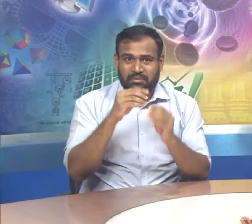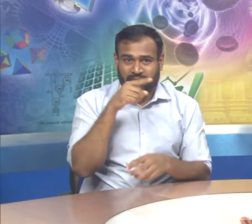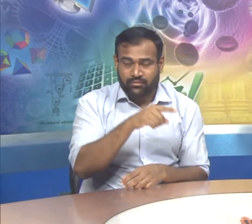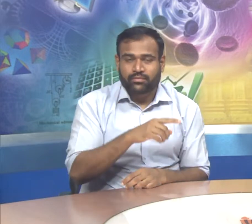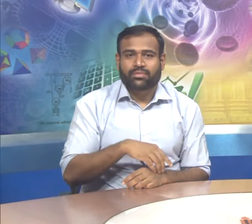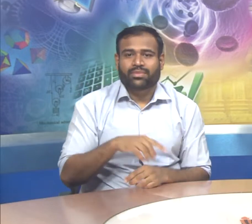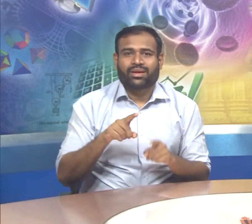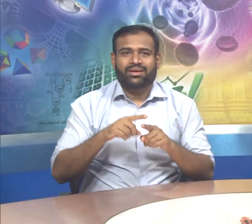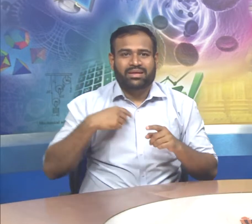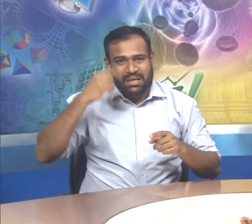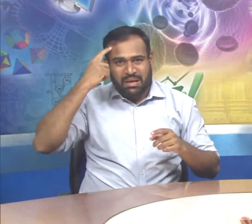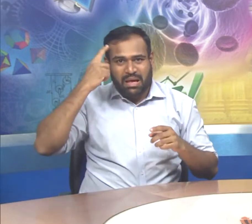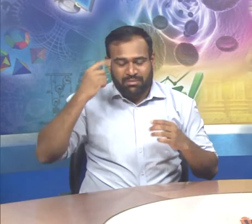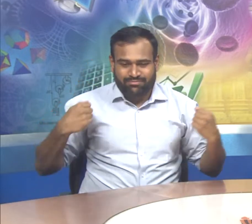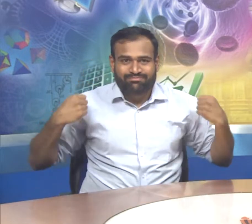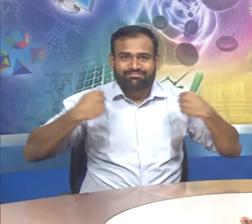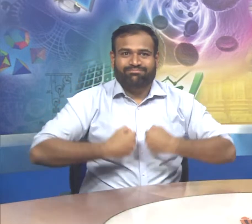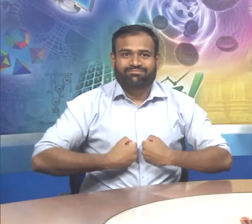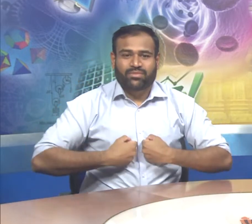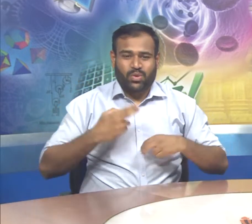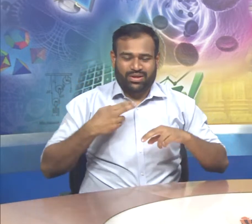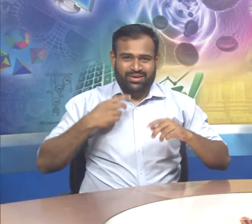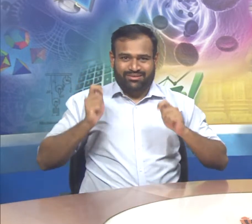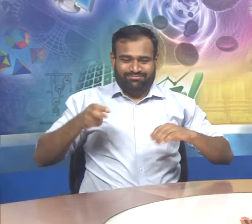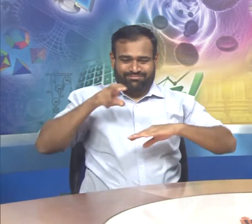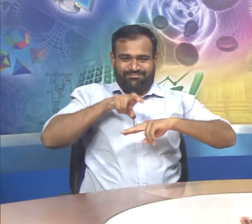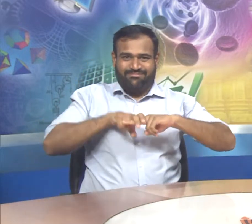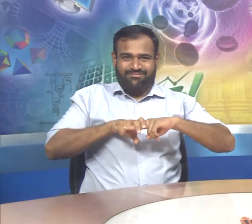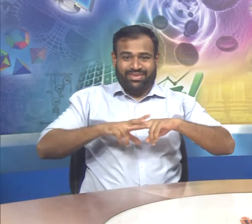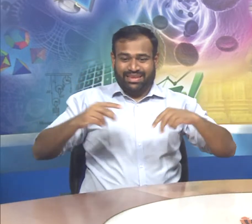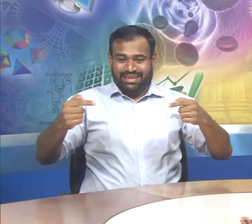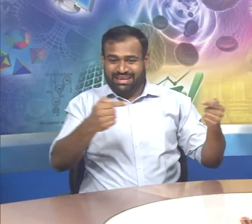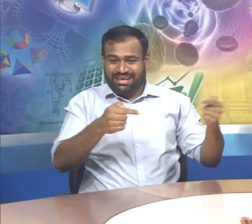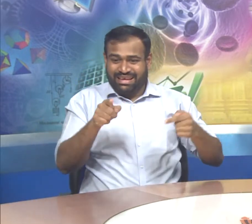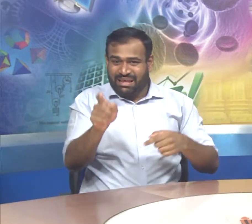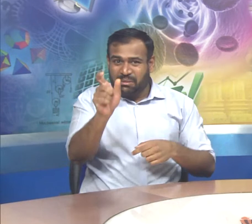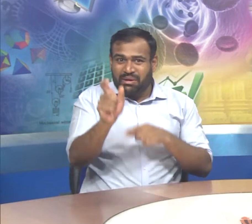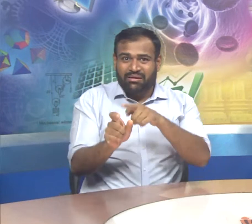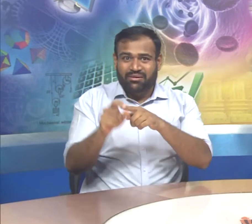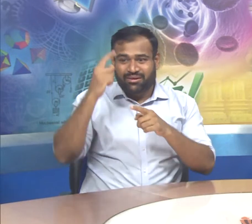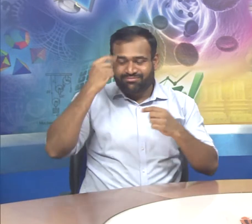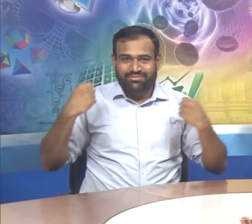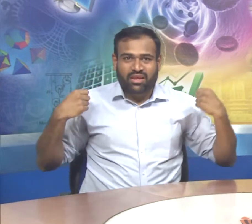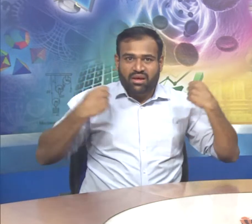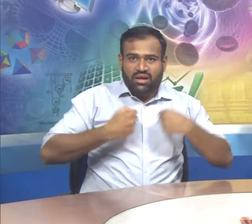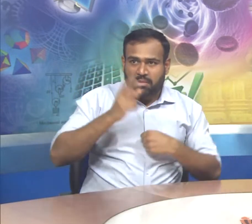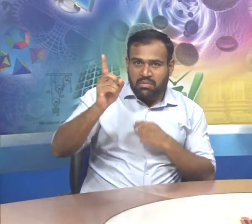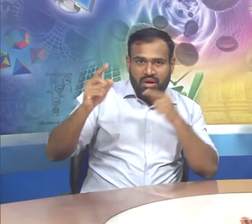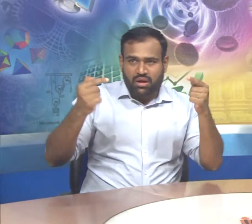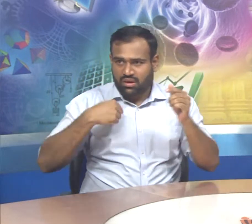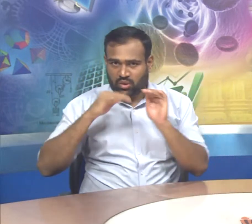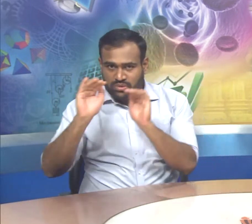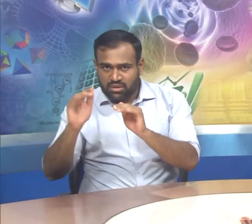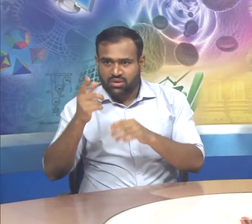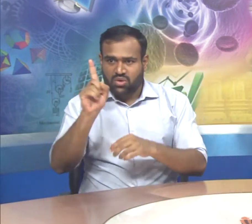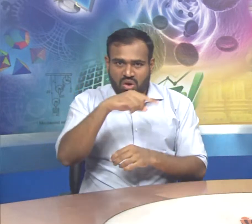he or she has been for at least 10 years an advocate of